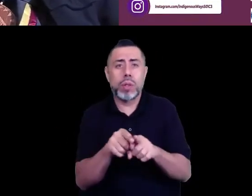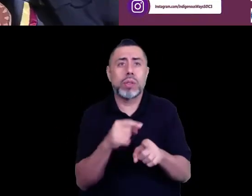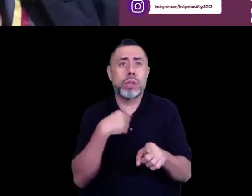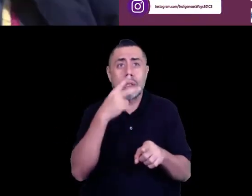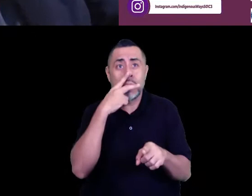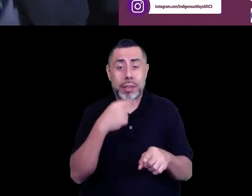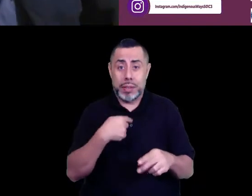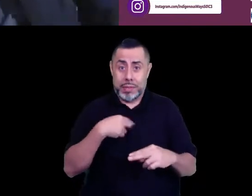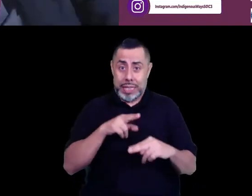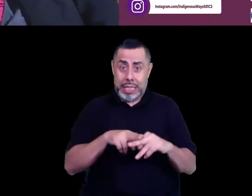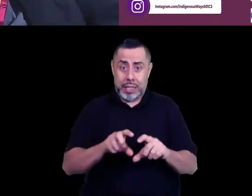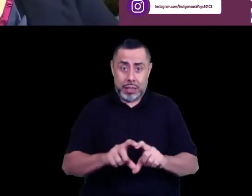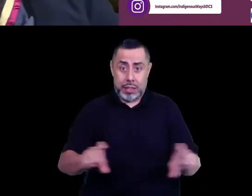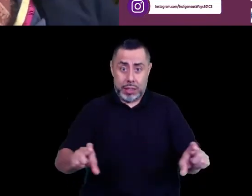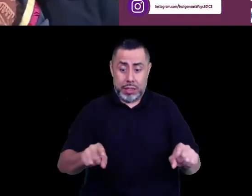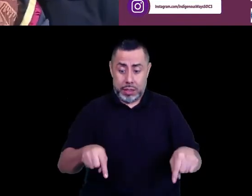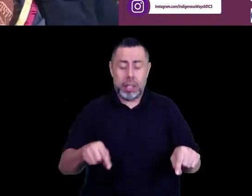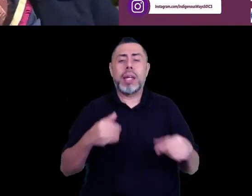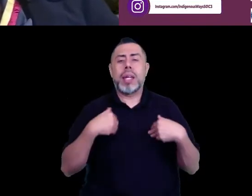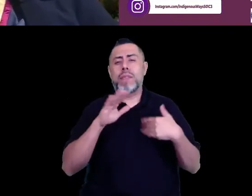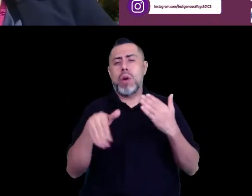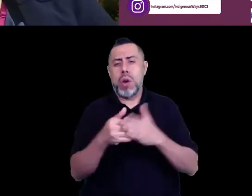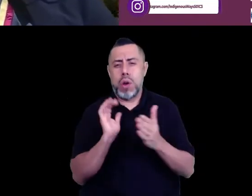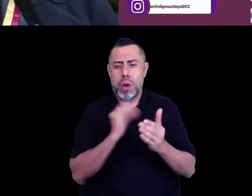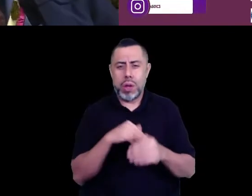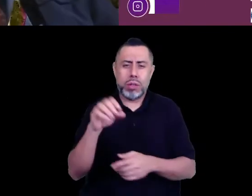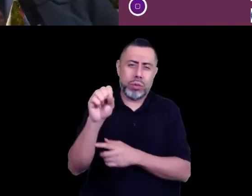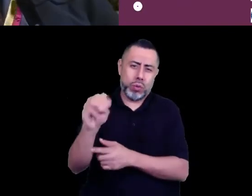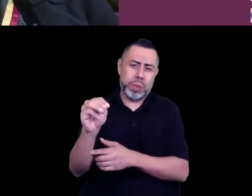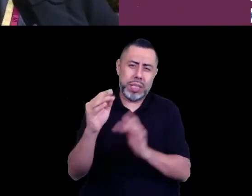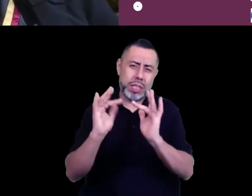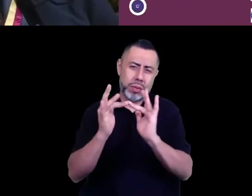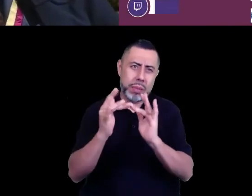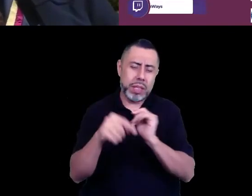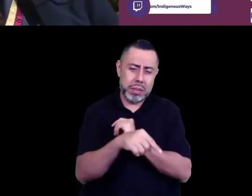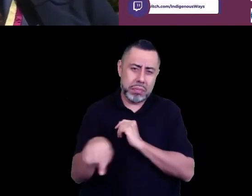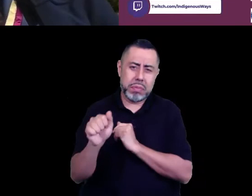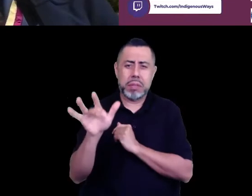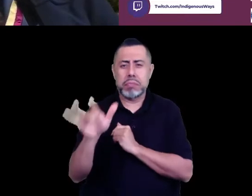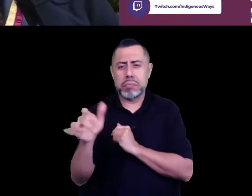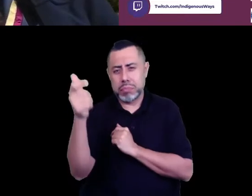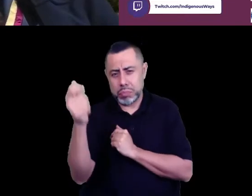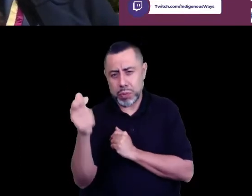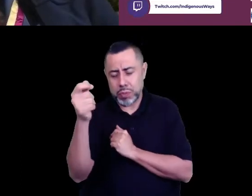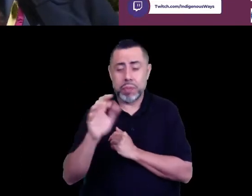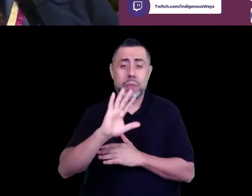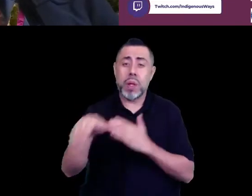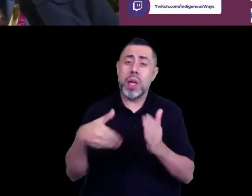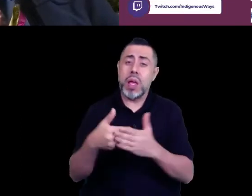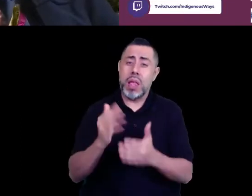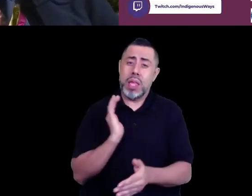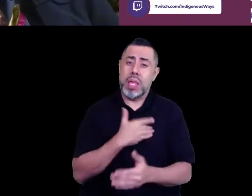sites. You're welcome to subscribe to them. All these events have ASL interpreters and are